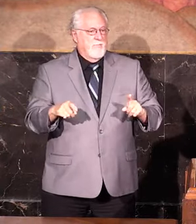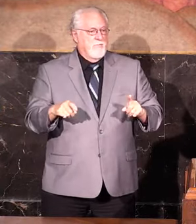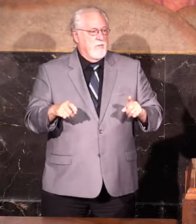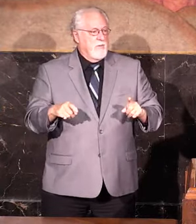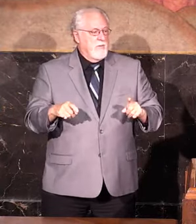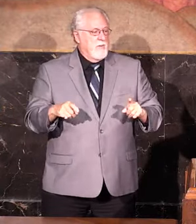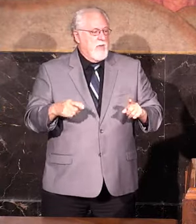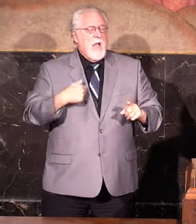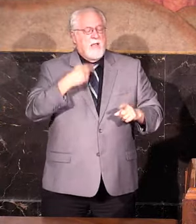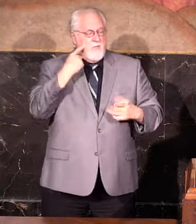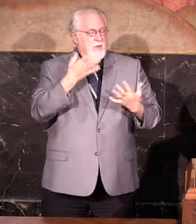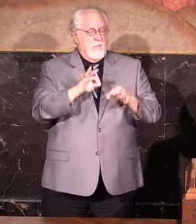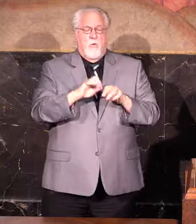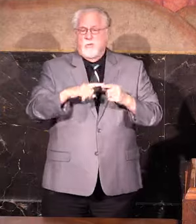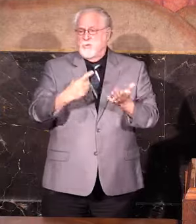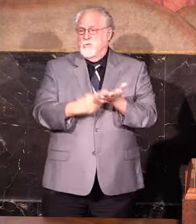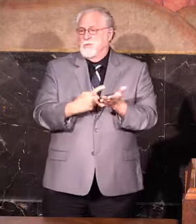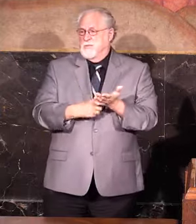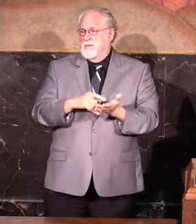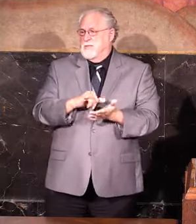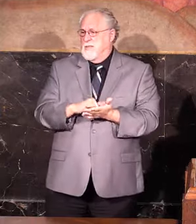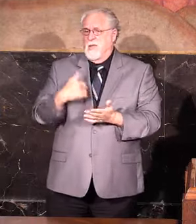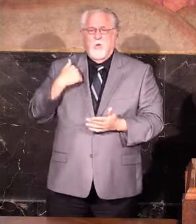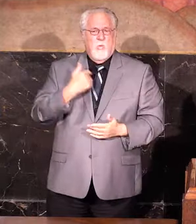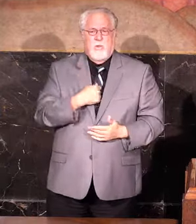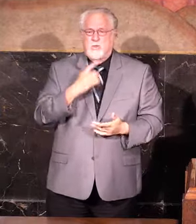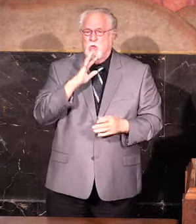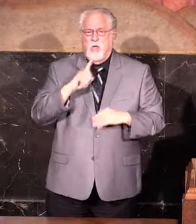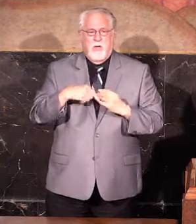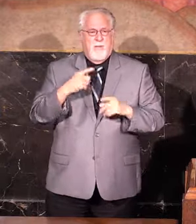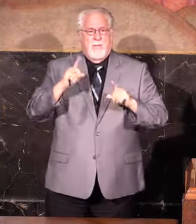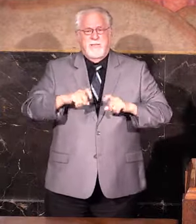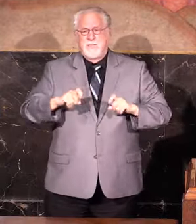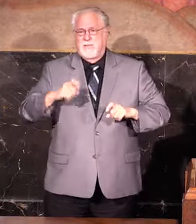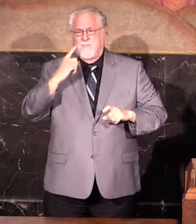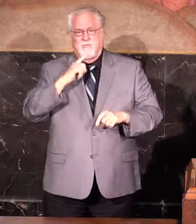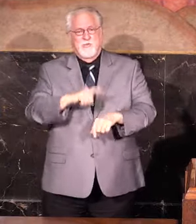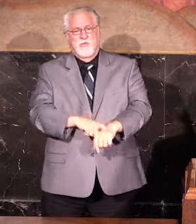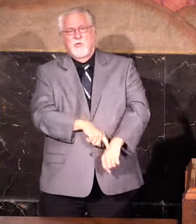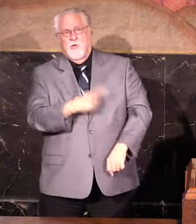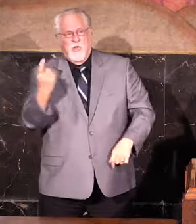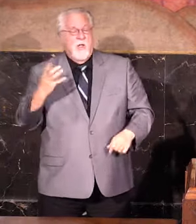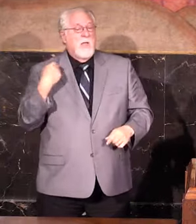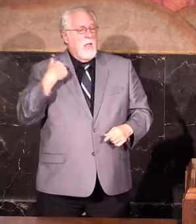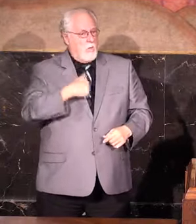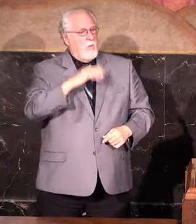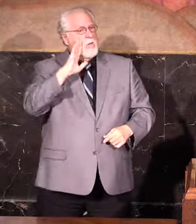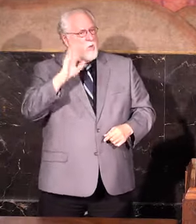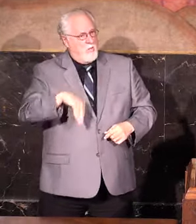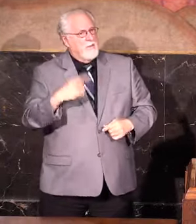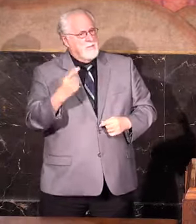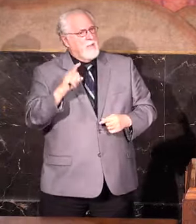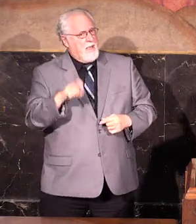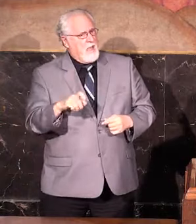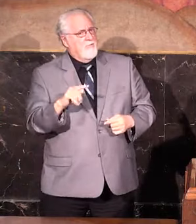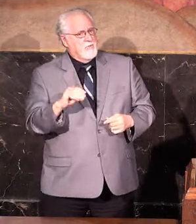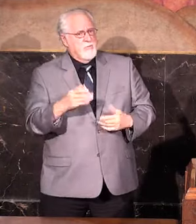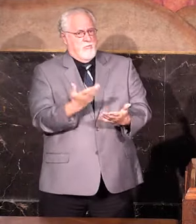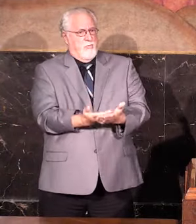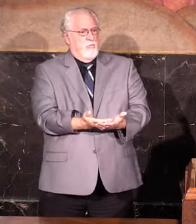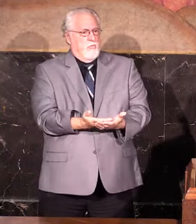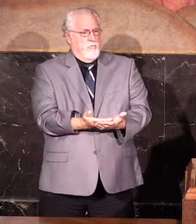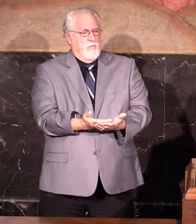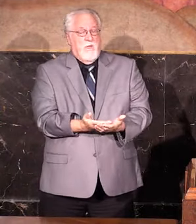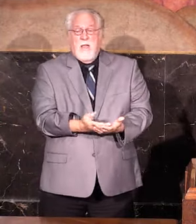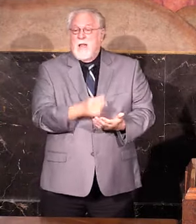But I thought it was important that we talk about that because we've been talking about testing for so long, and we know that this is something we're going to have to improve,